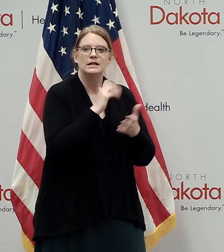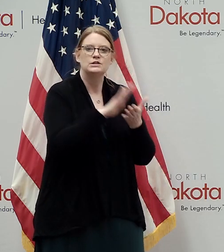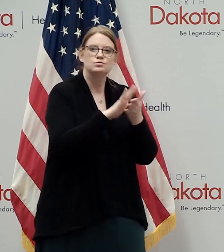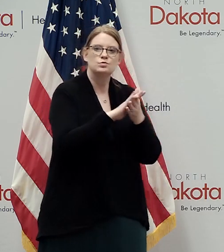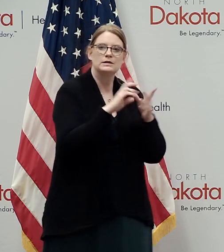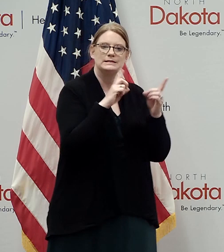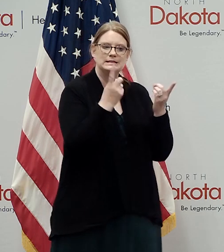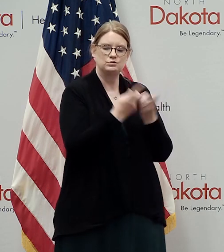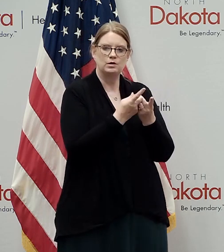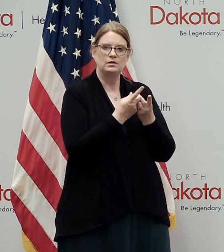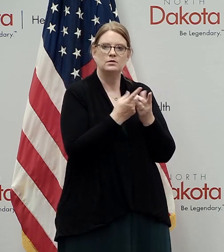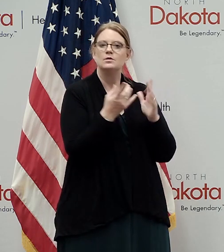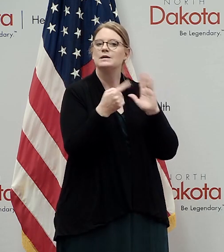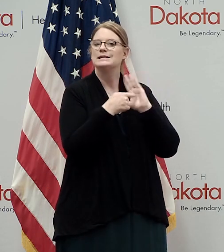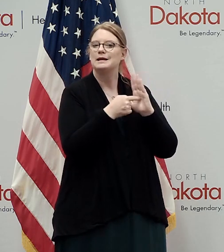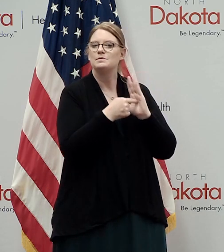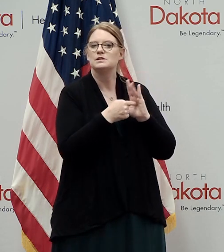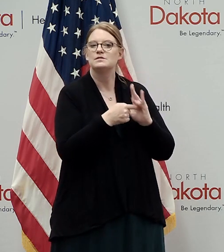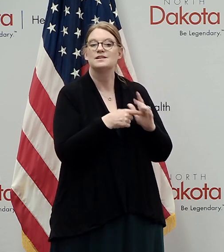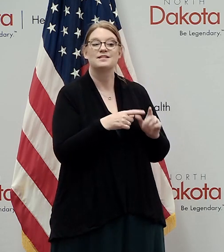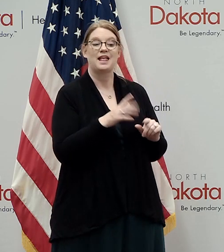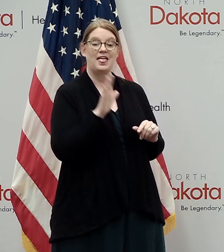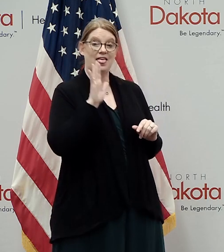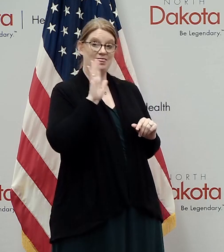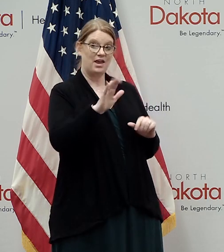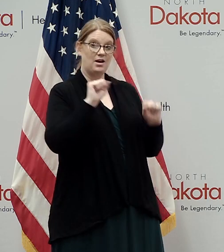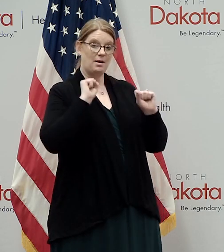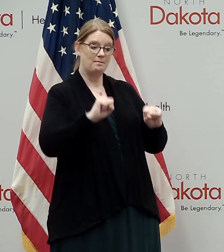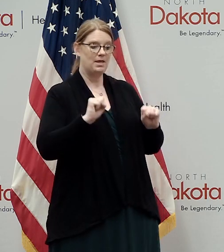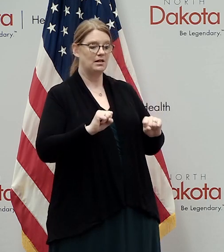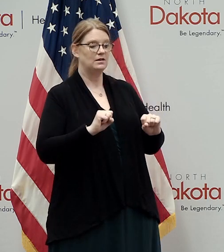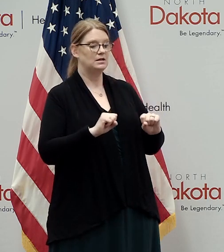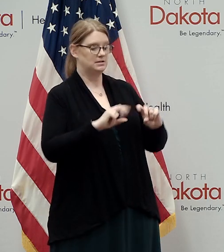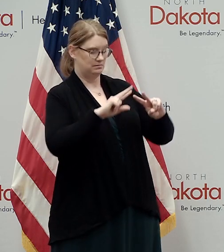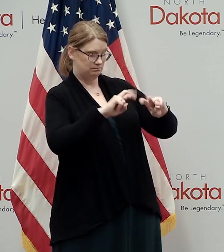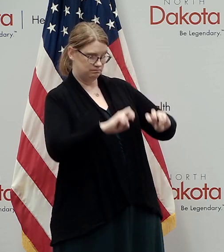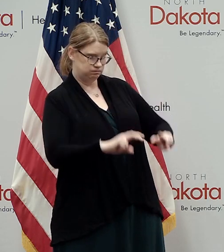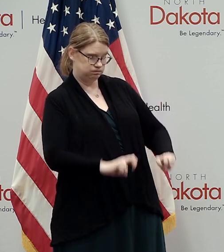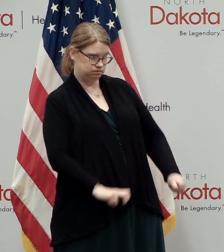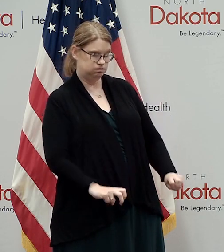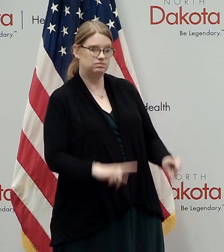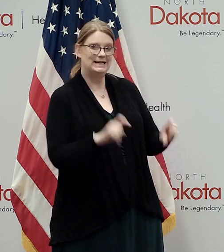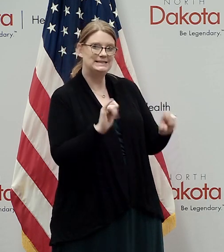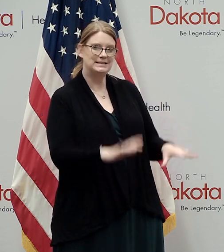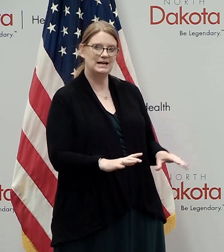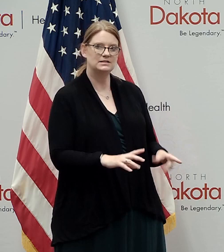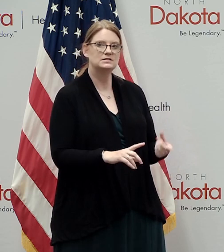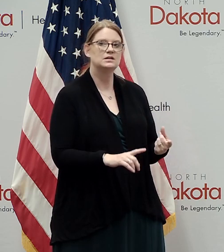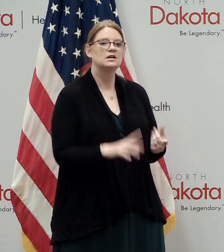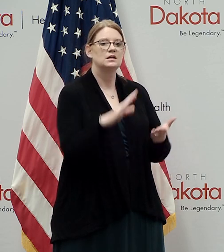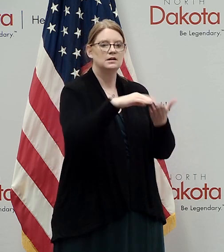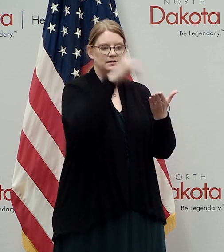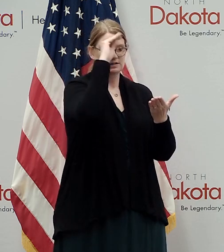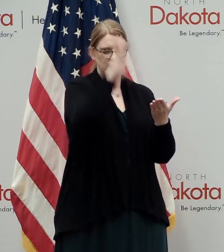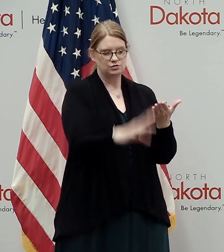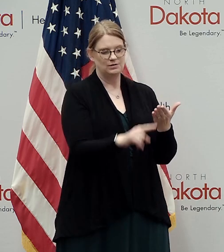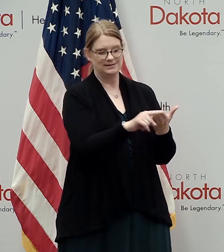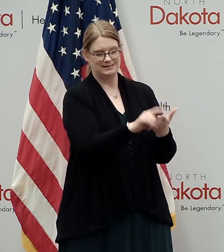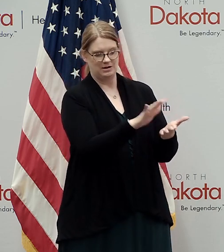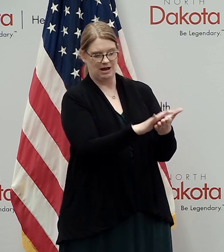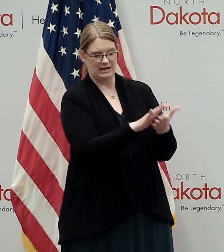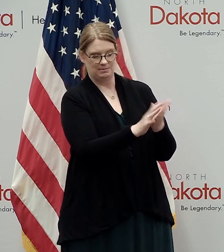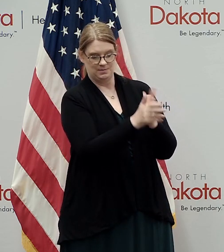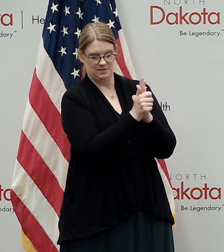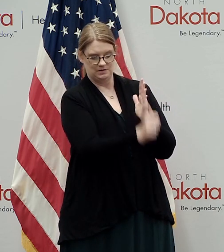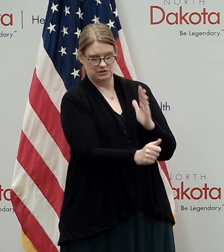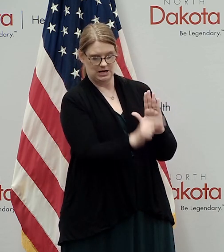demonstrate their ongoing understanding and growth toward academic proficiency, both at grade level and